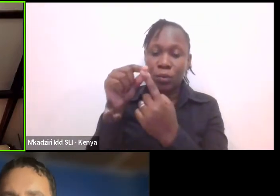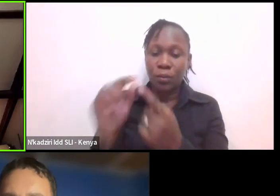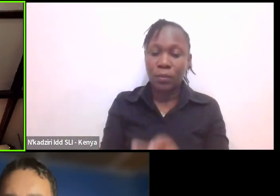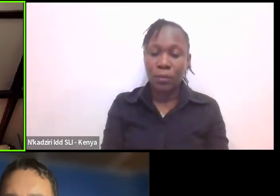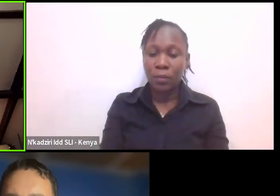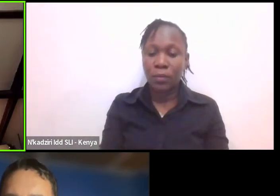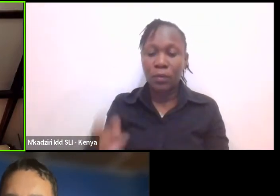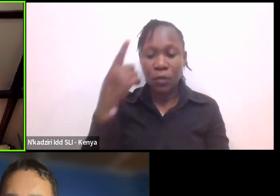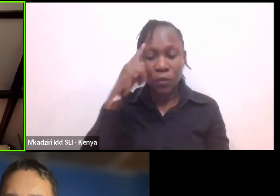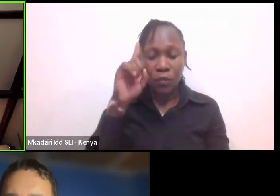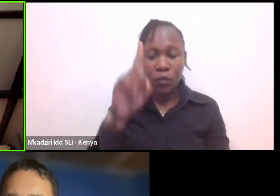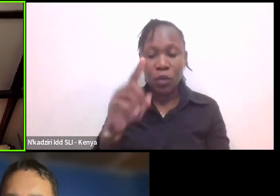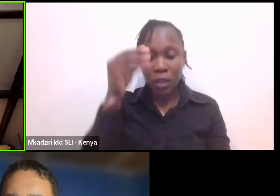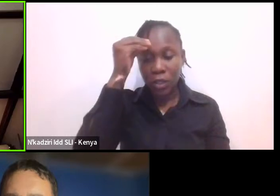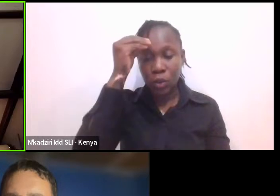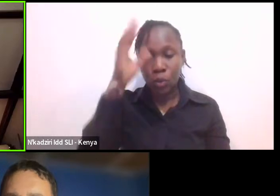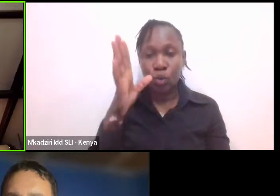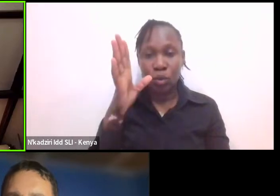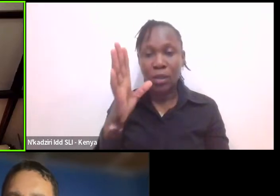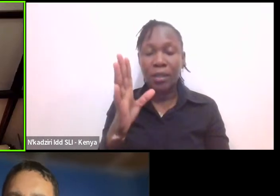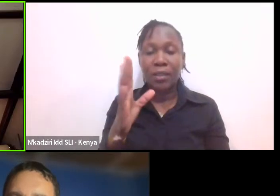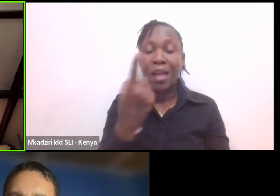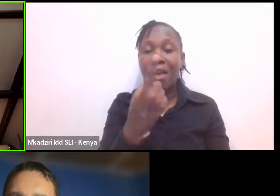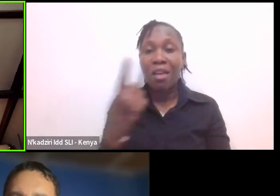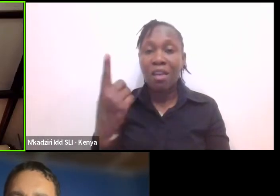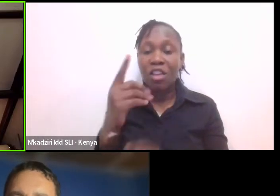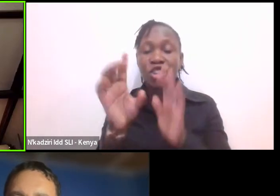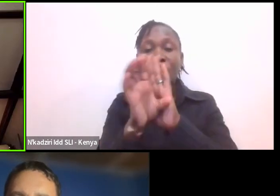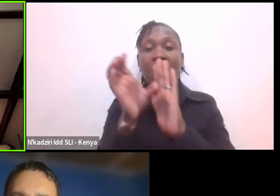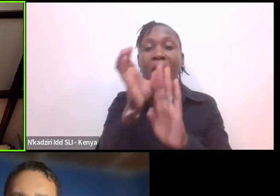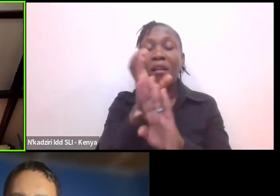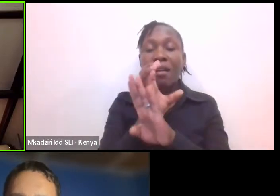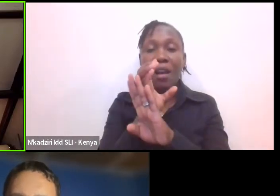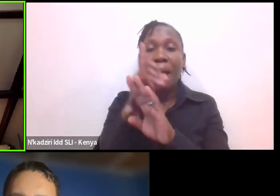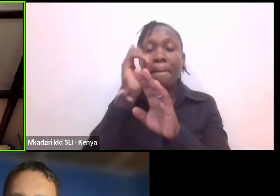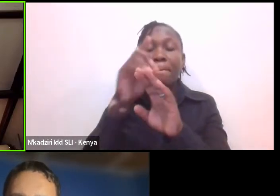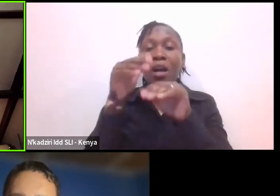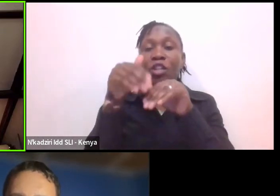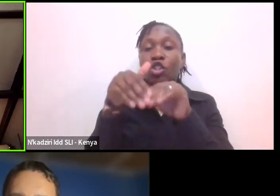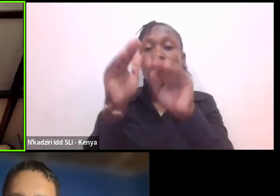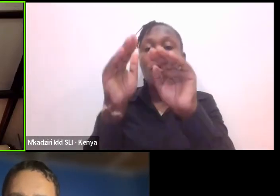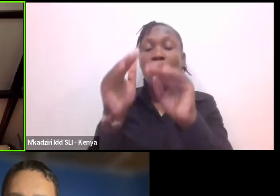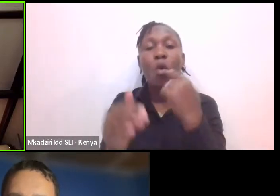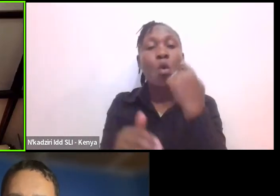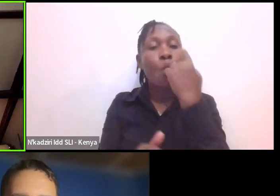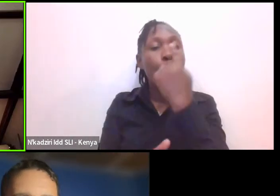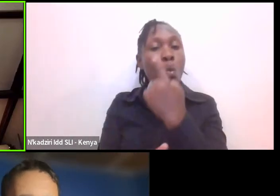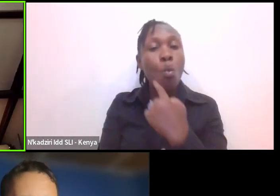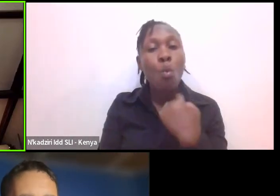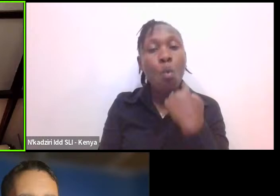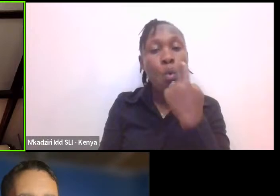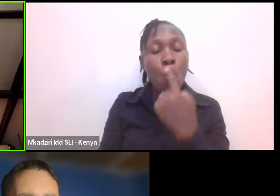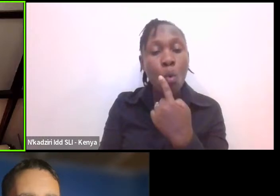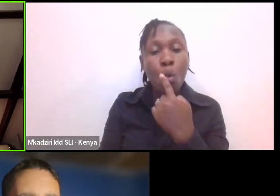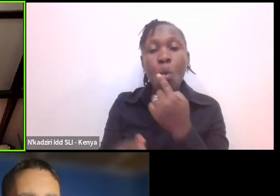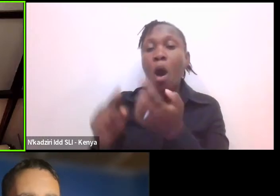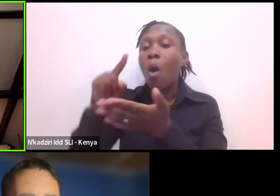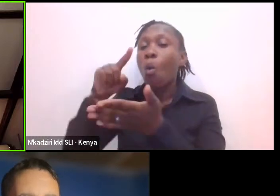each student. Each curriculum should be founded on who and what each student